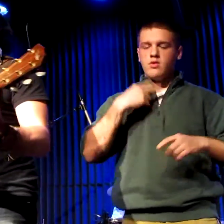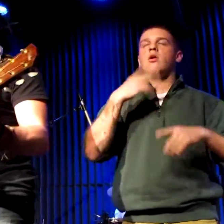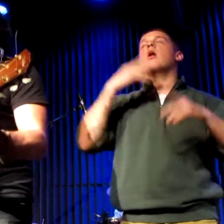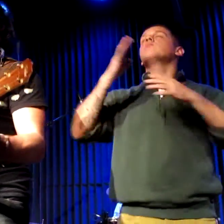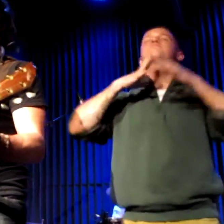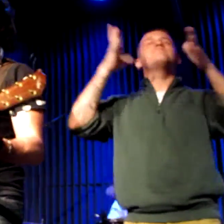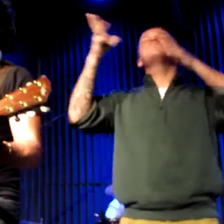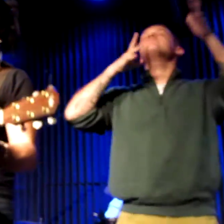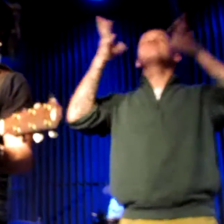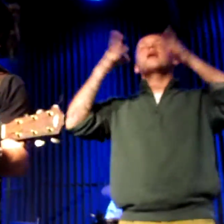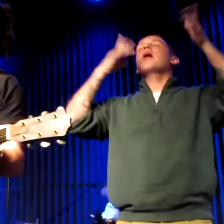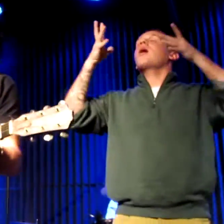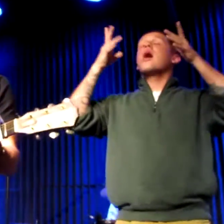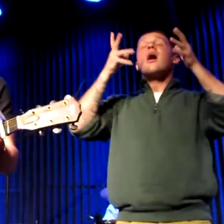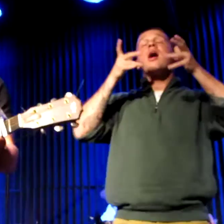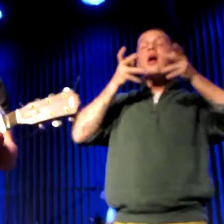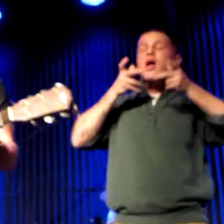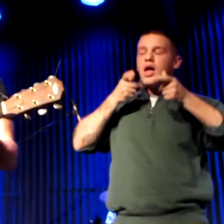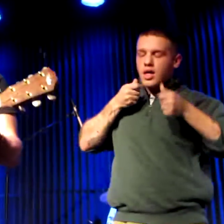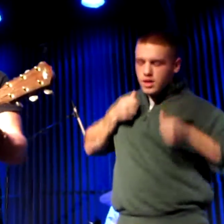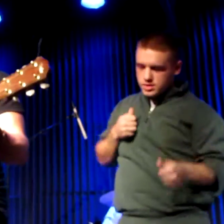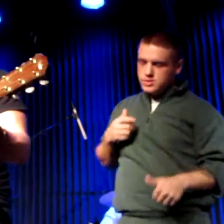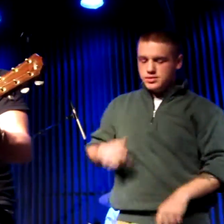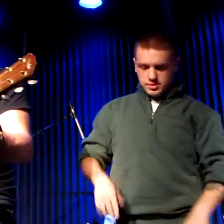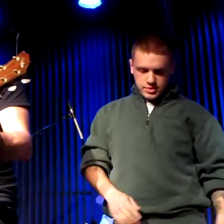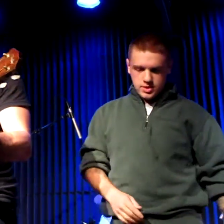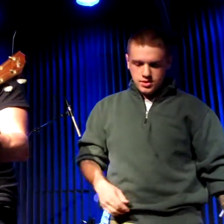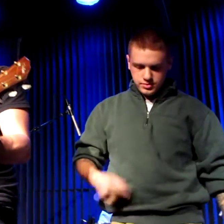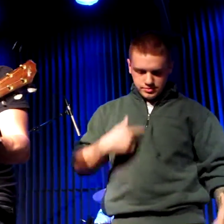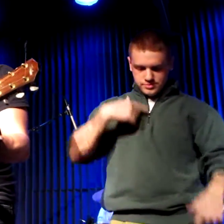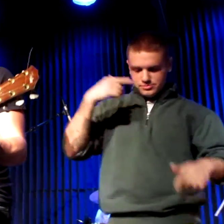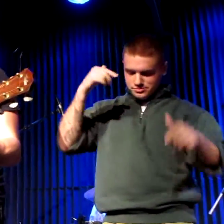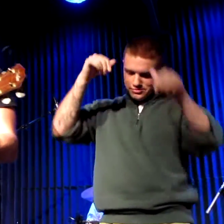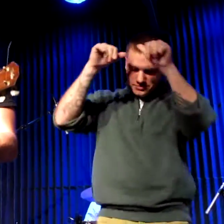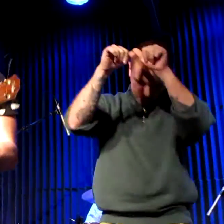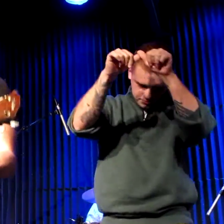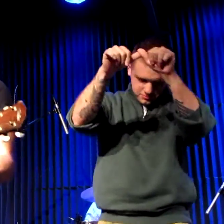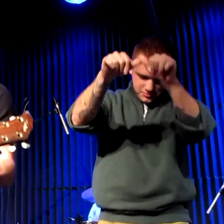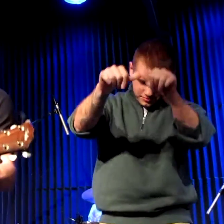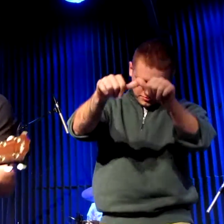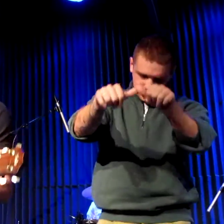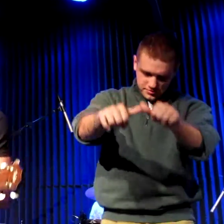gone, the patriotic faithful, yeah, we'll be keeping on.